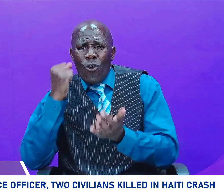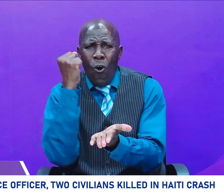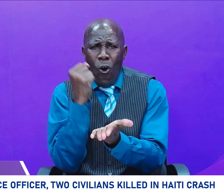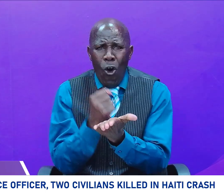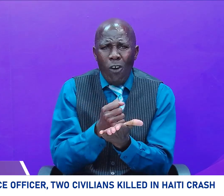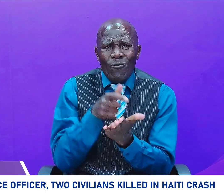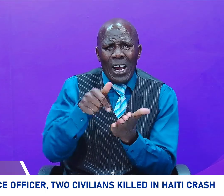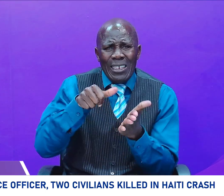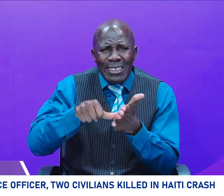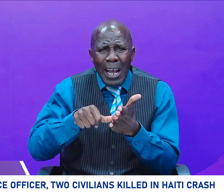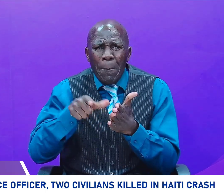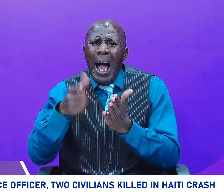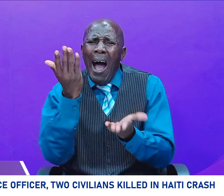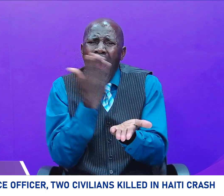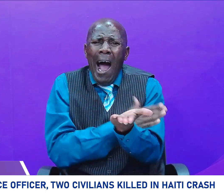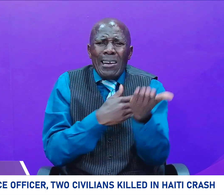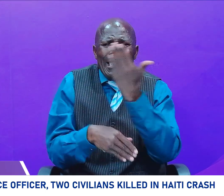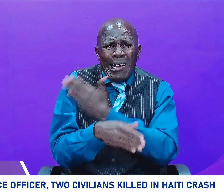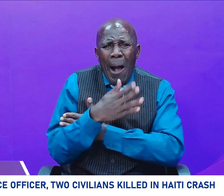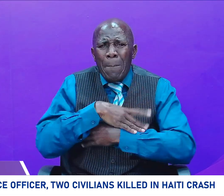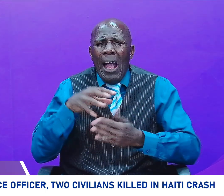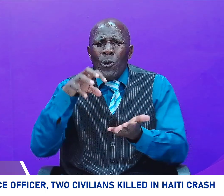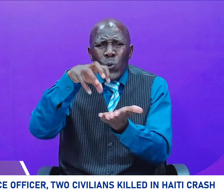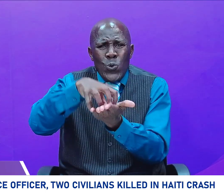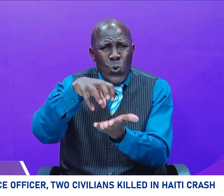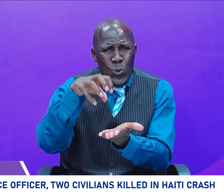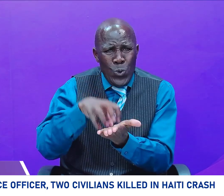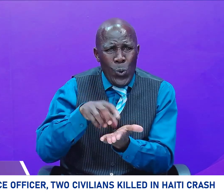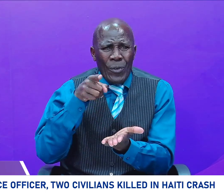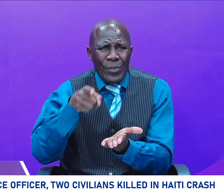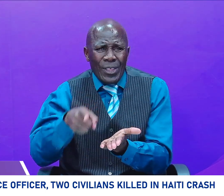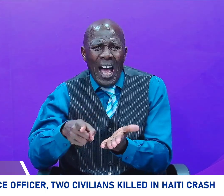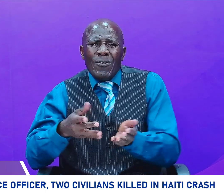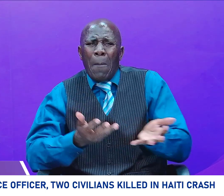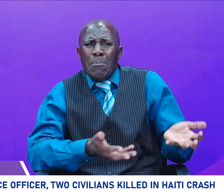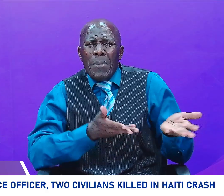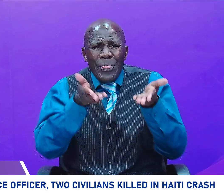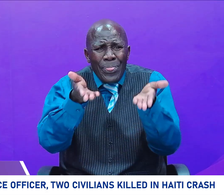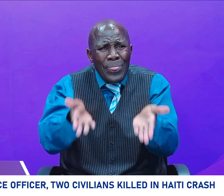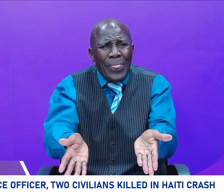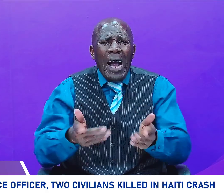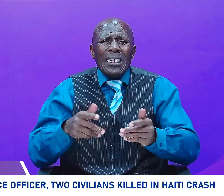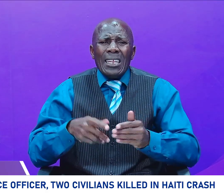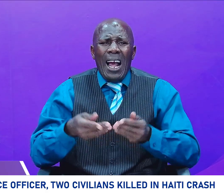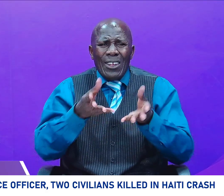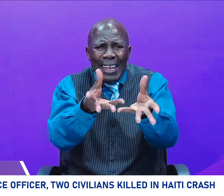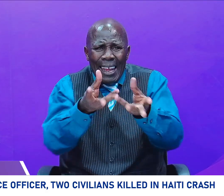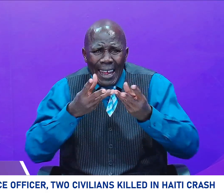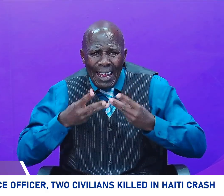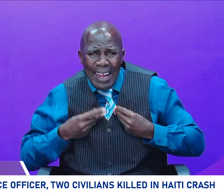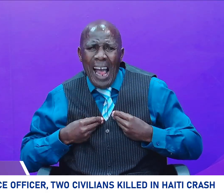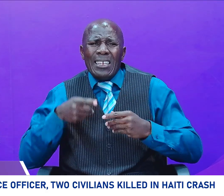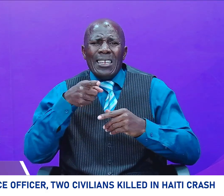According to National Police Service, NPS spokesperson Rezila Mushiri, 8